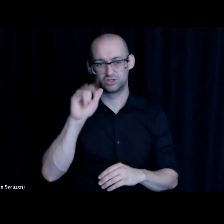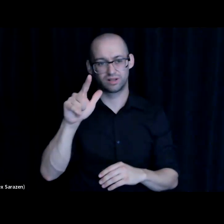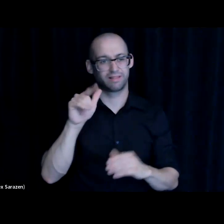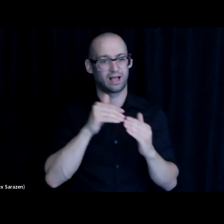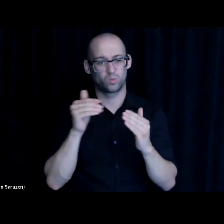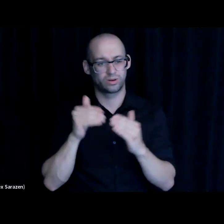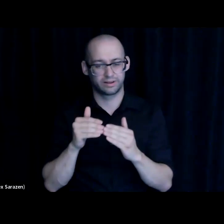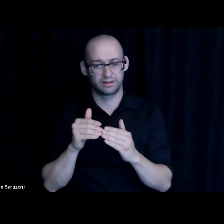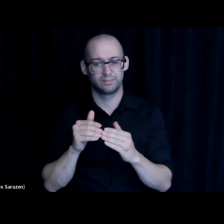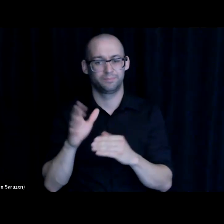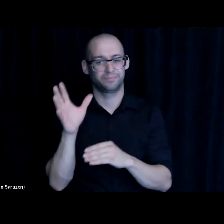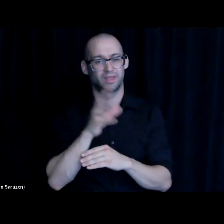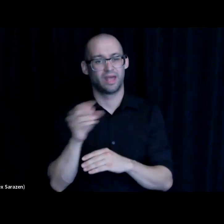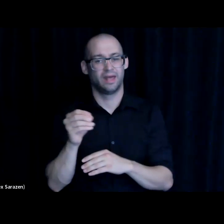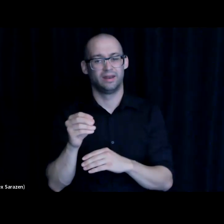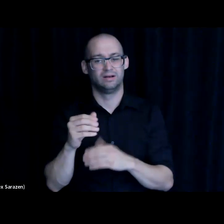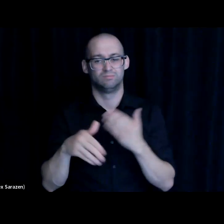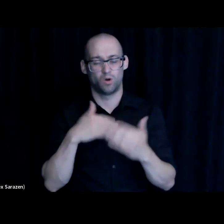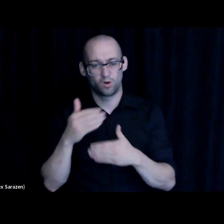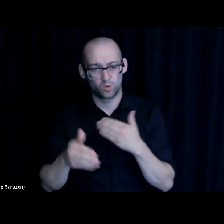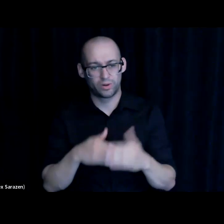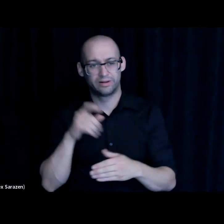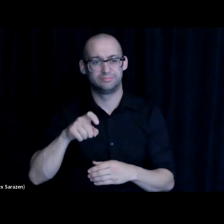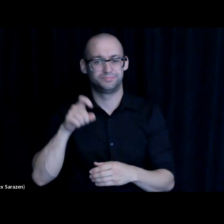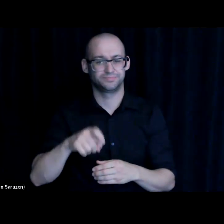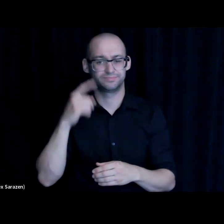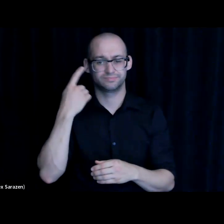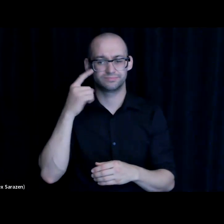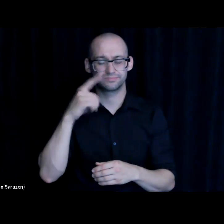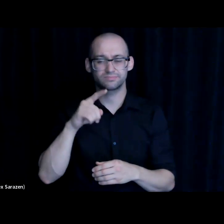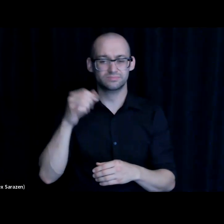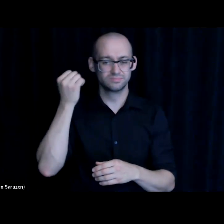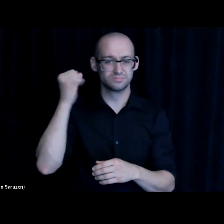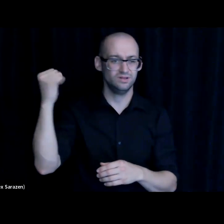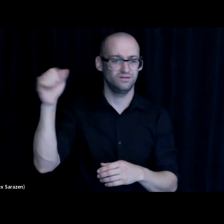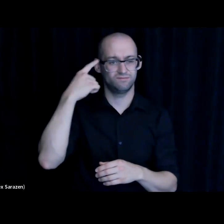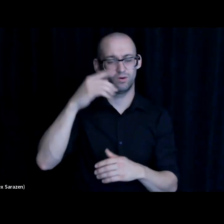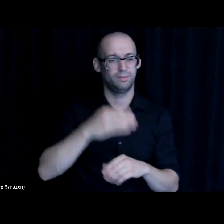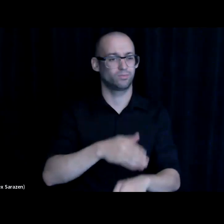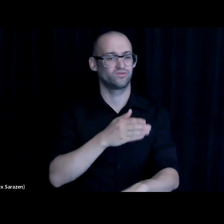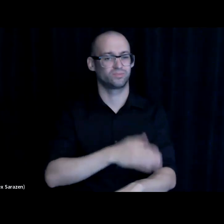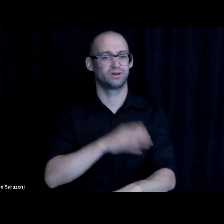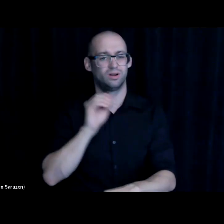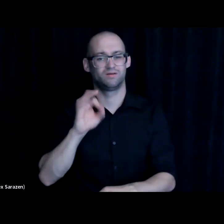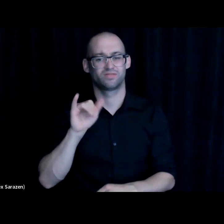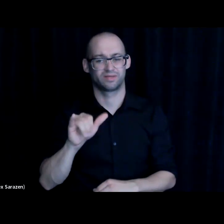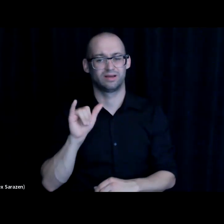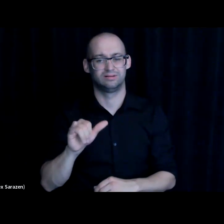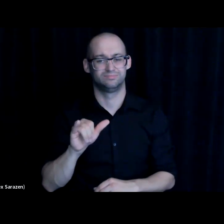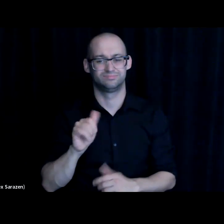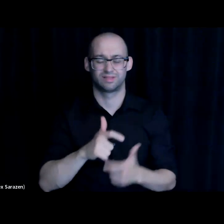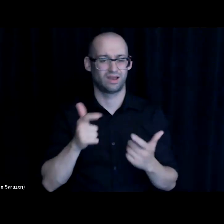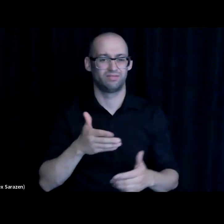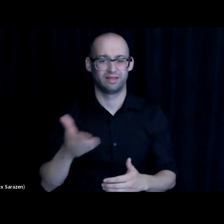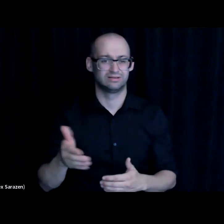but also the ongoing need to advocate for the improvement of a lot of things. I